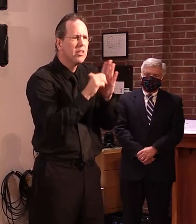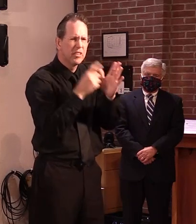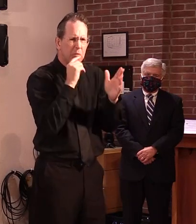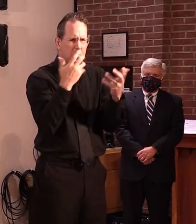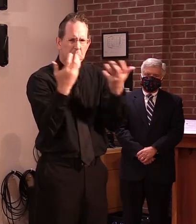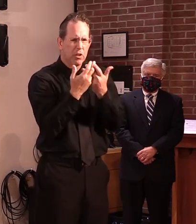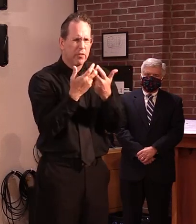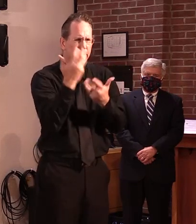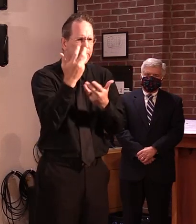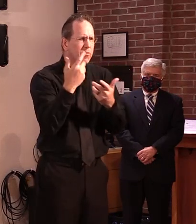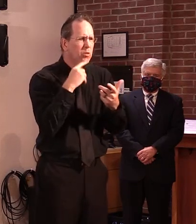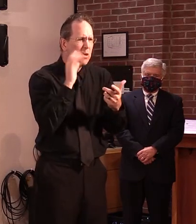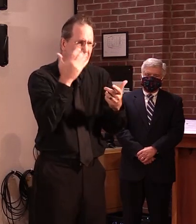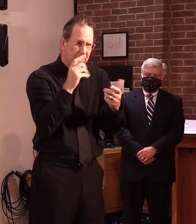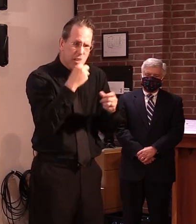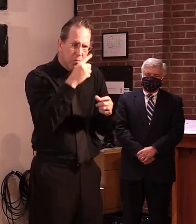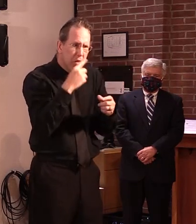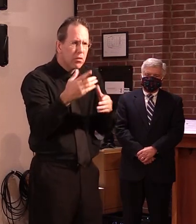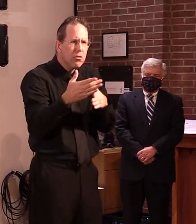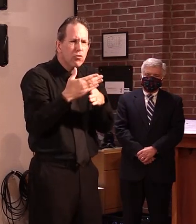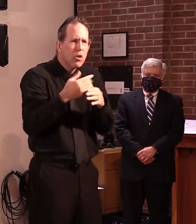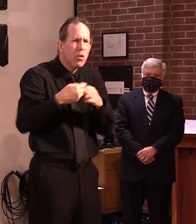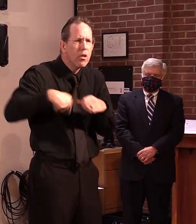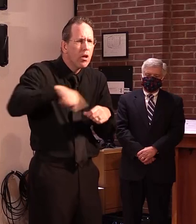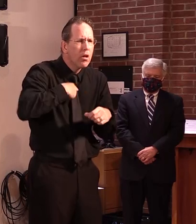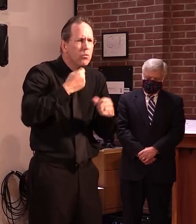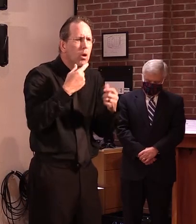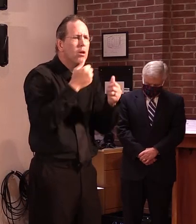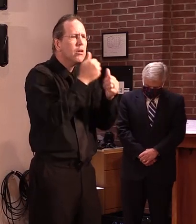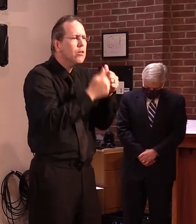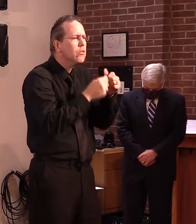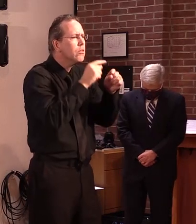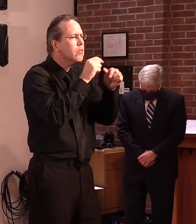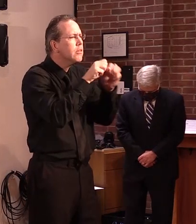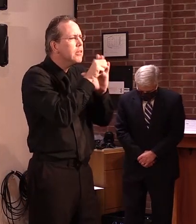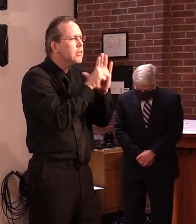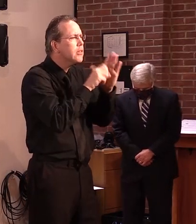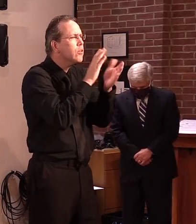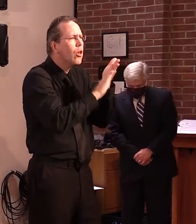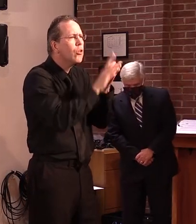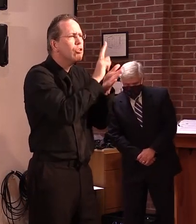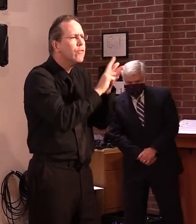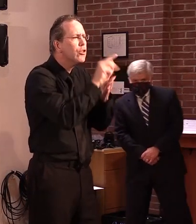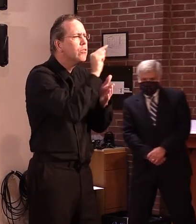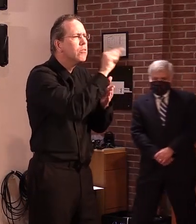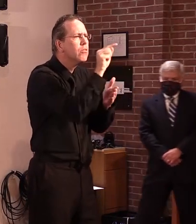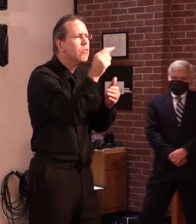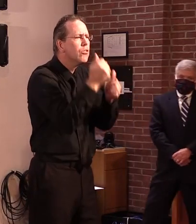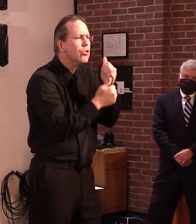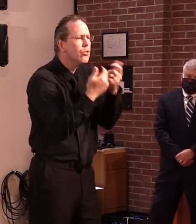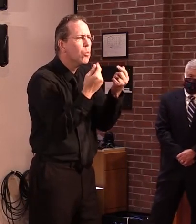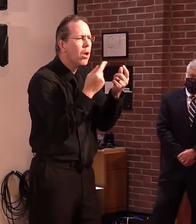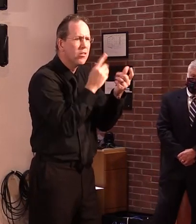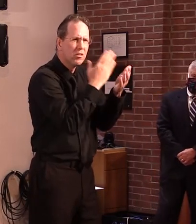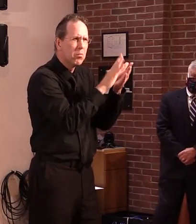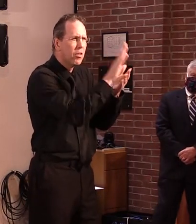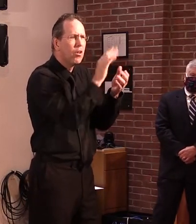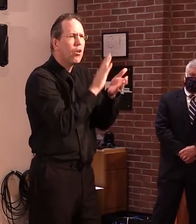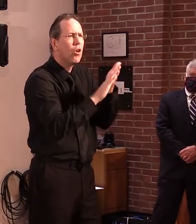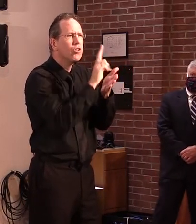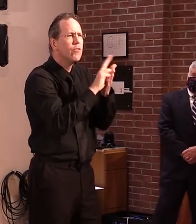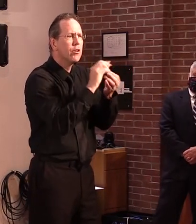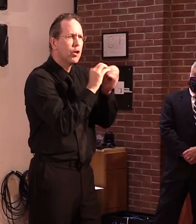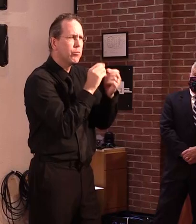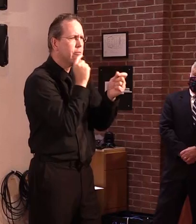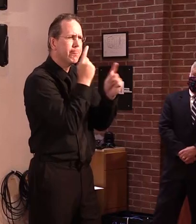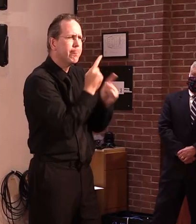from each institution, much like you provide for each individual town. Just wondering